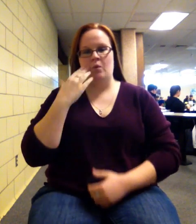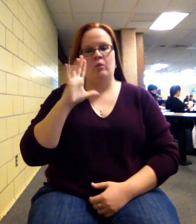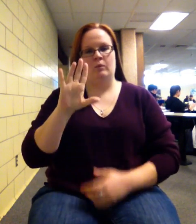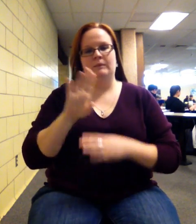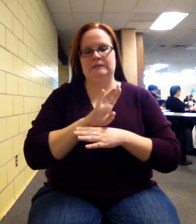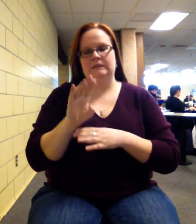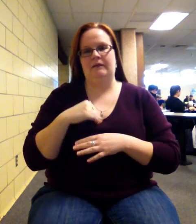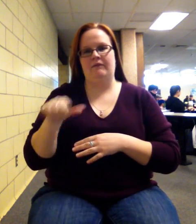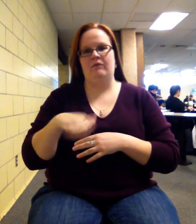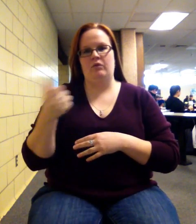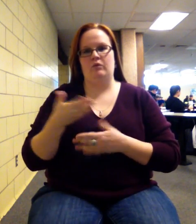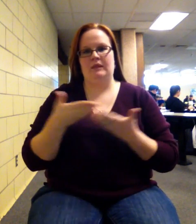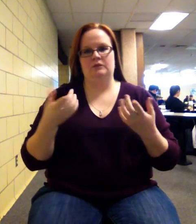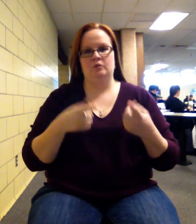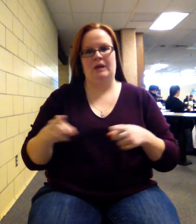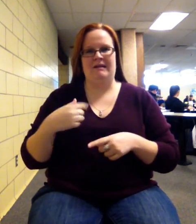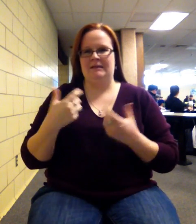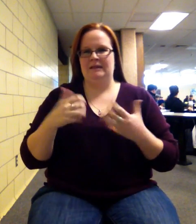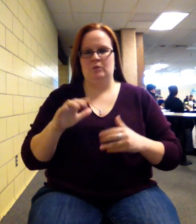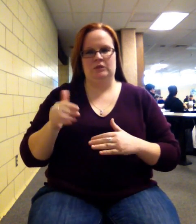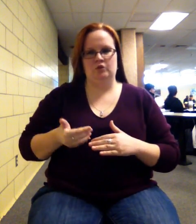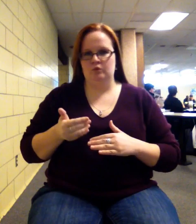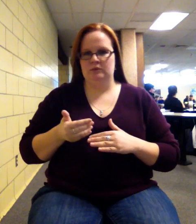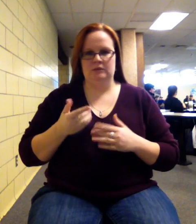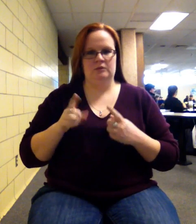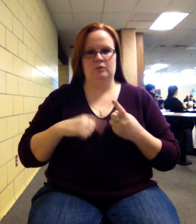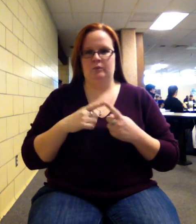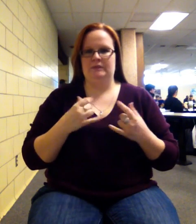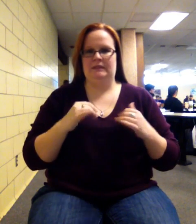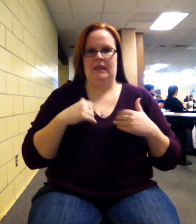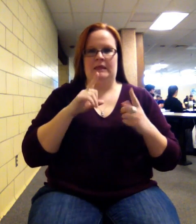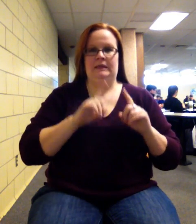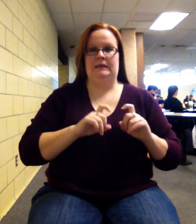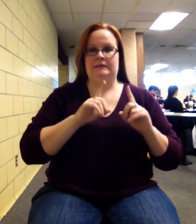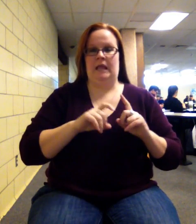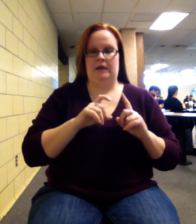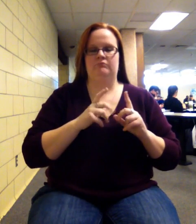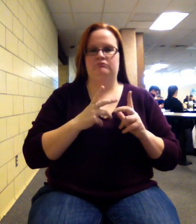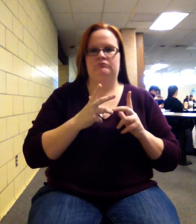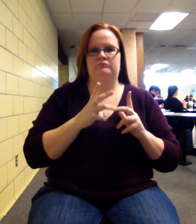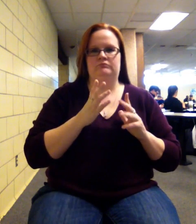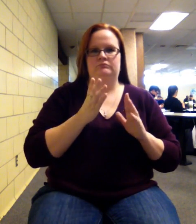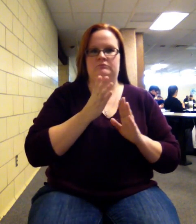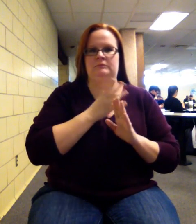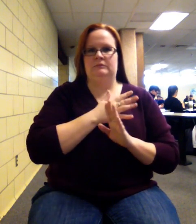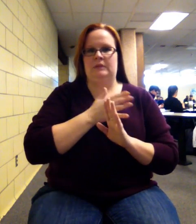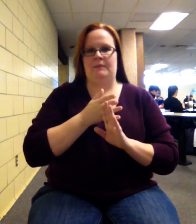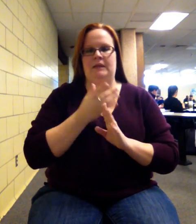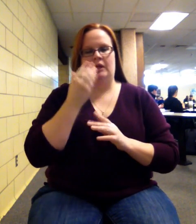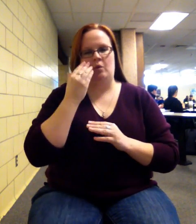things going on. I didn't want to introduce it and we still have the exam kind of looming over your head because I felt like I threw a lot at you last week with the exam and the